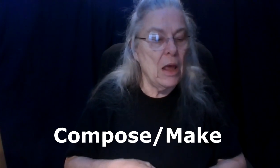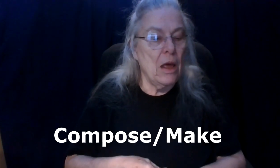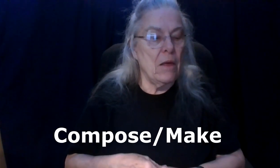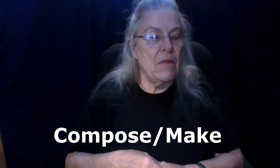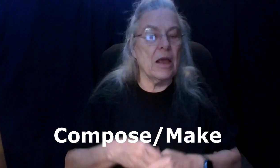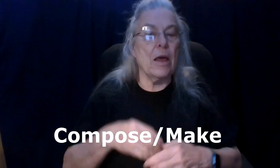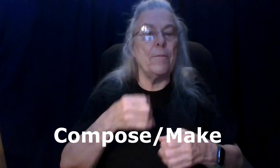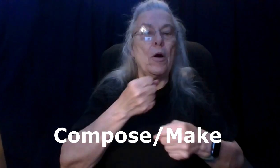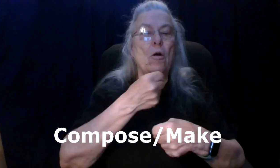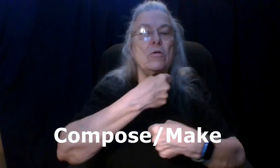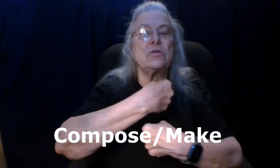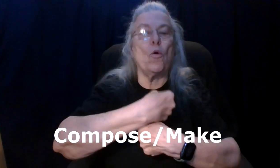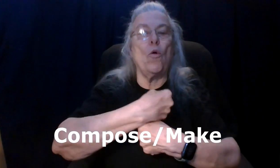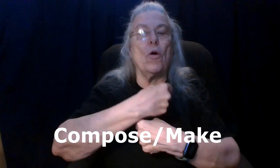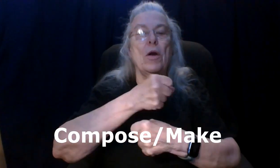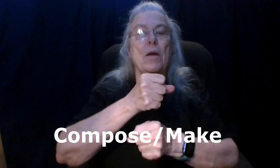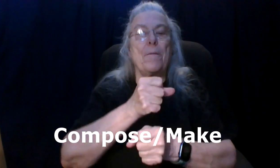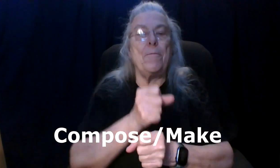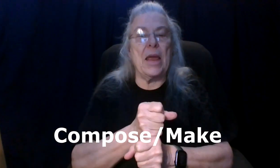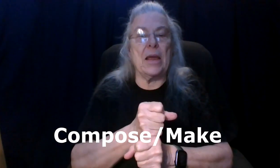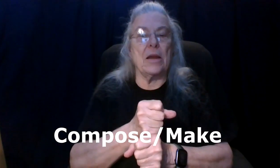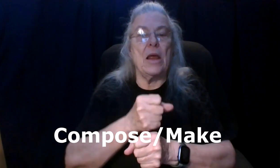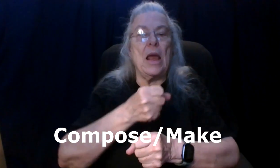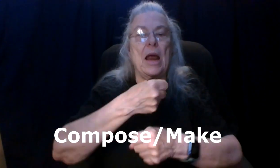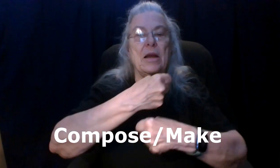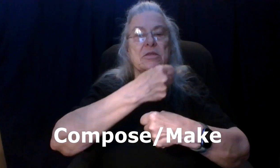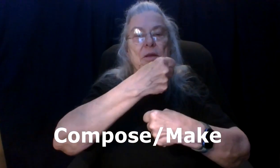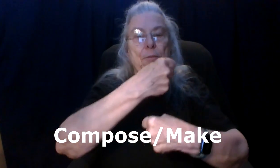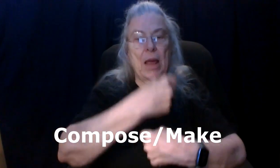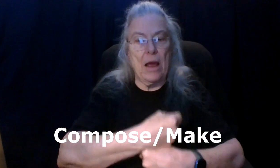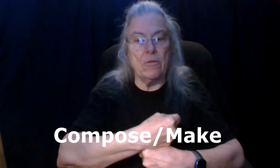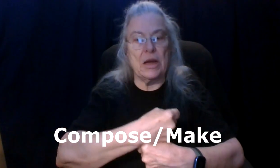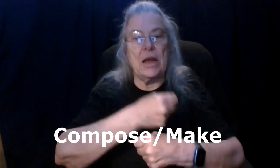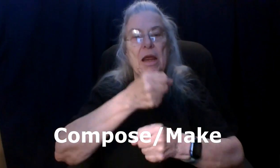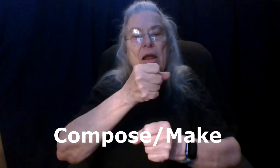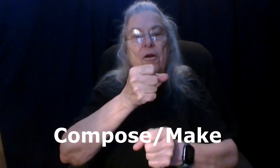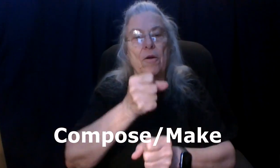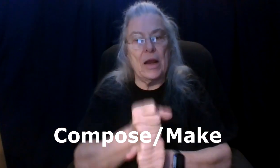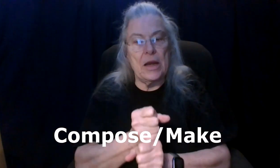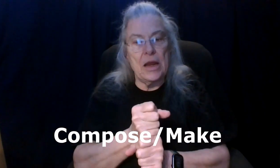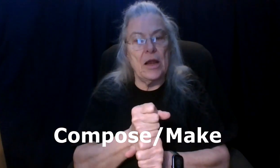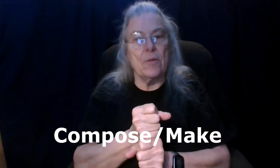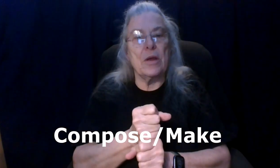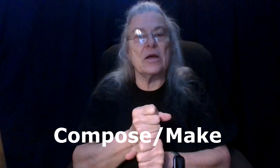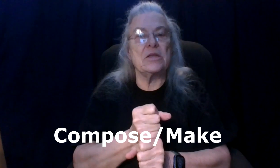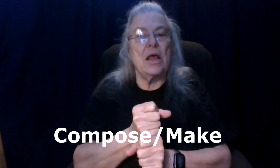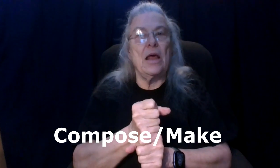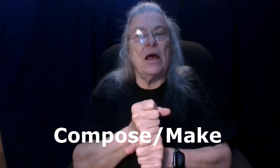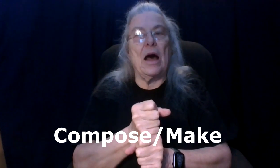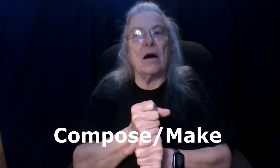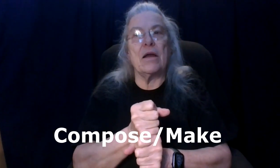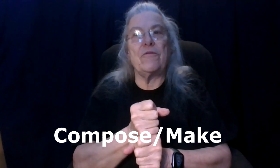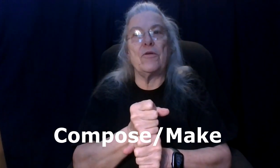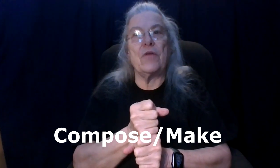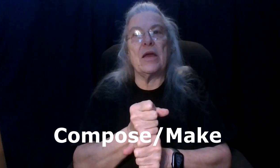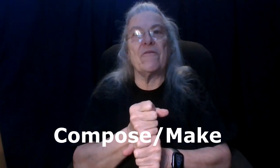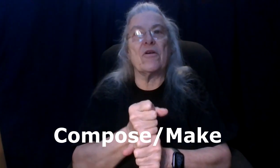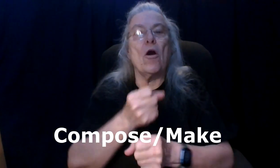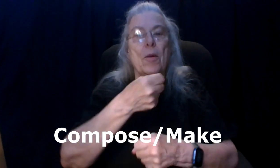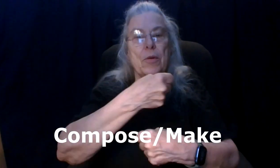They compose or make it, and it's pounding here and here because if you think of a carpenter when